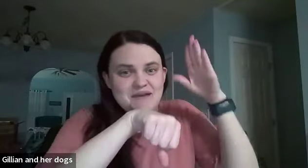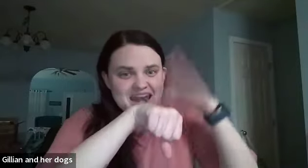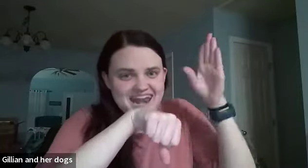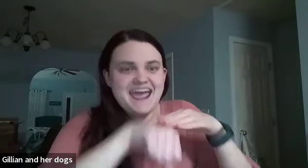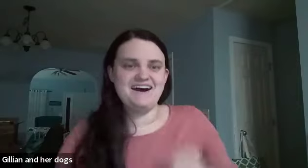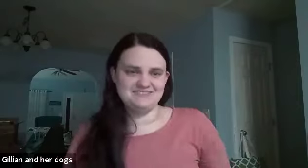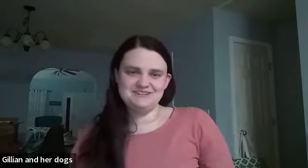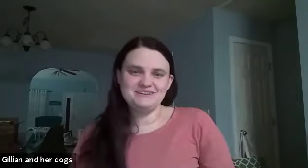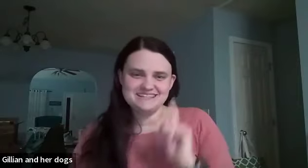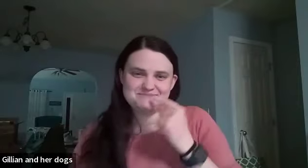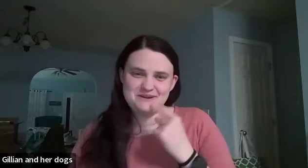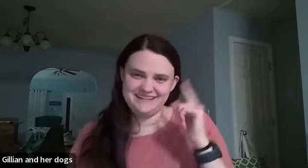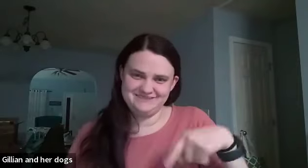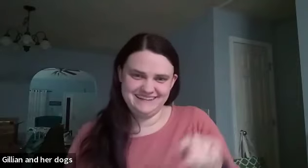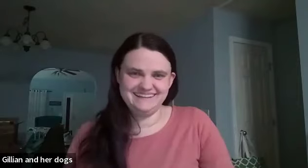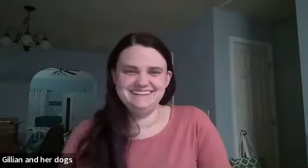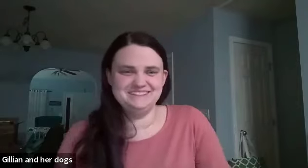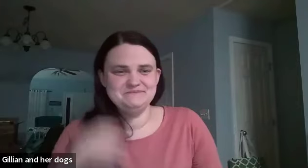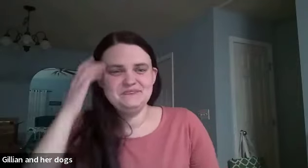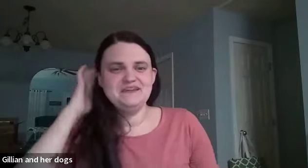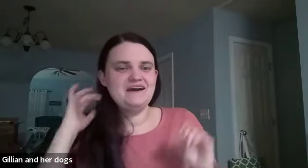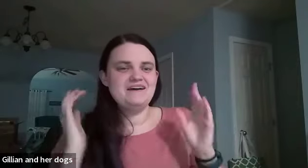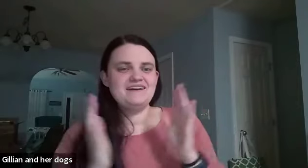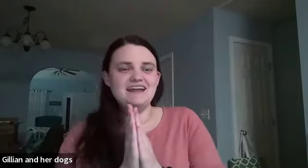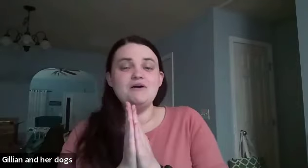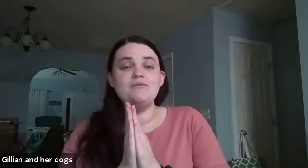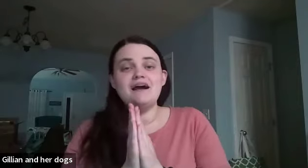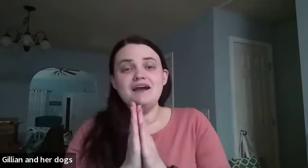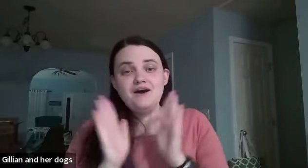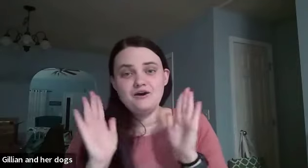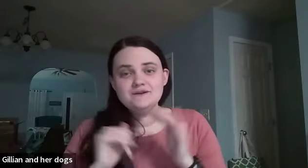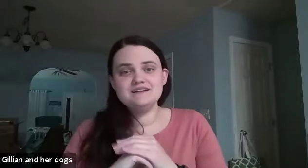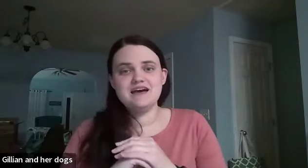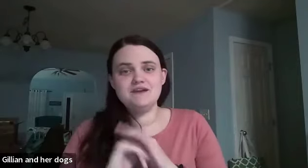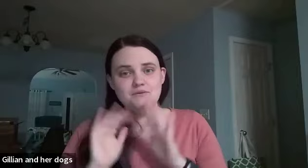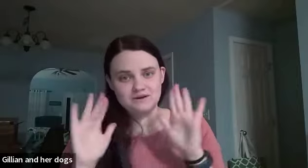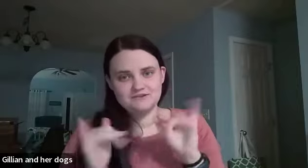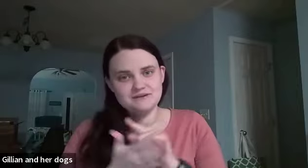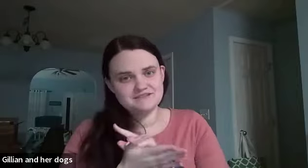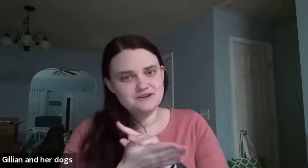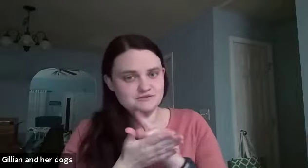up now so you don't get disappointed next week. All right. Well, I hope you guys have a wonderful rest of y'all's